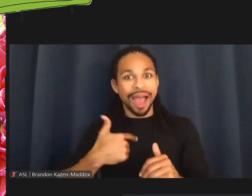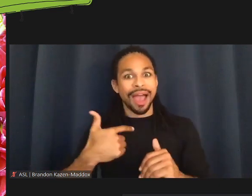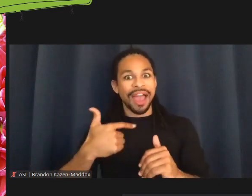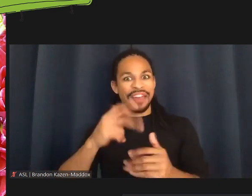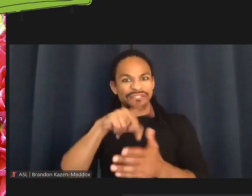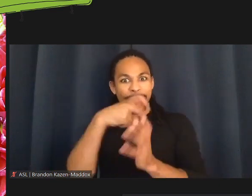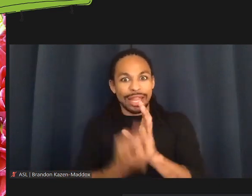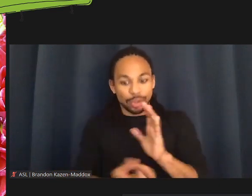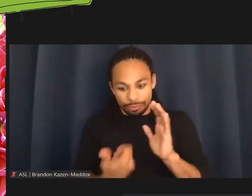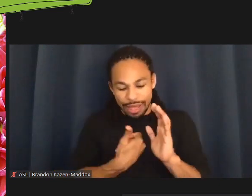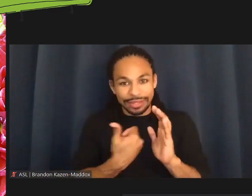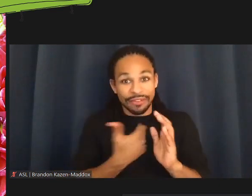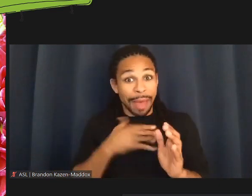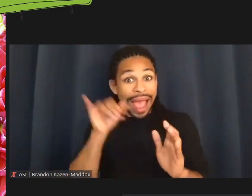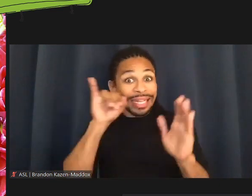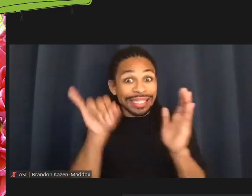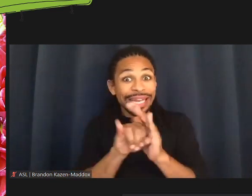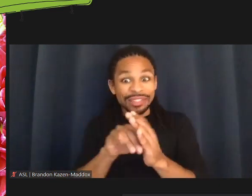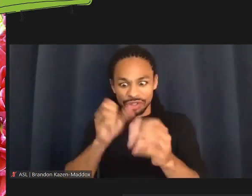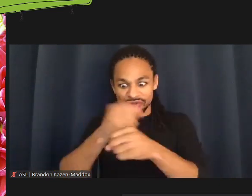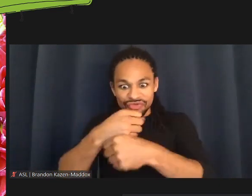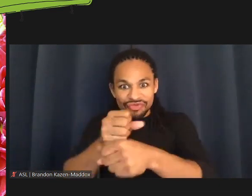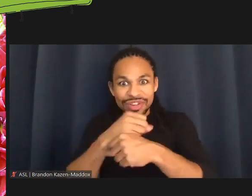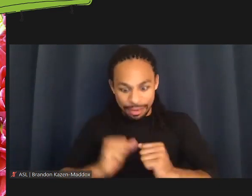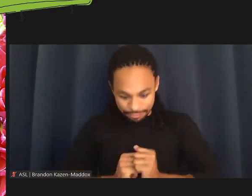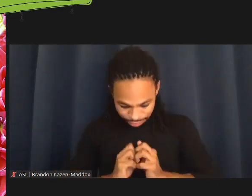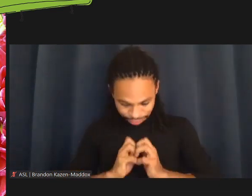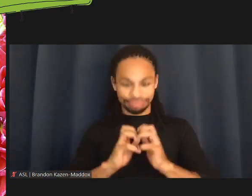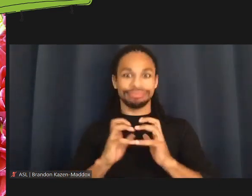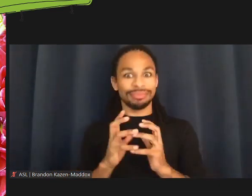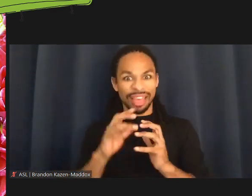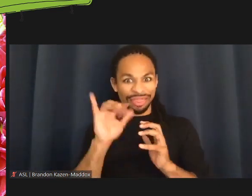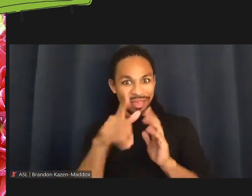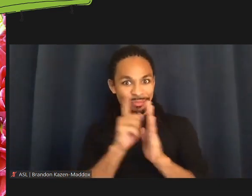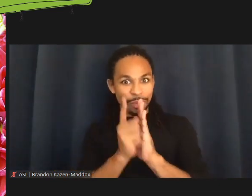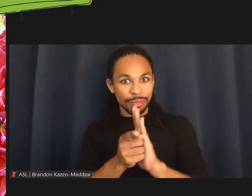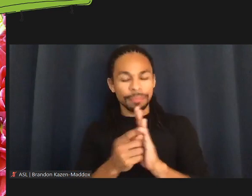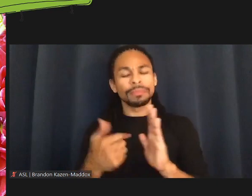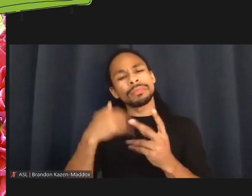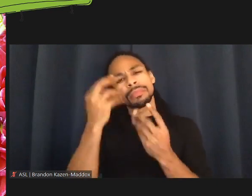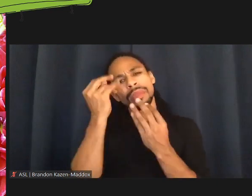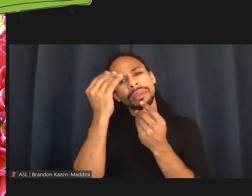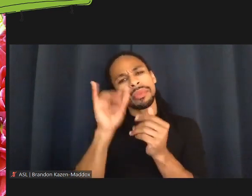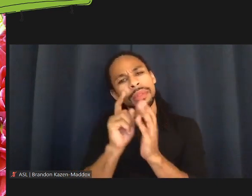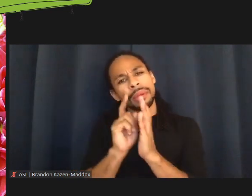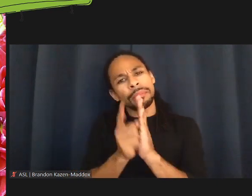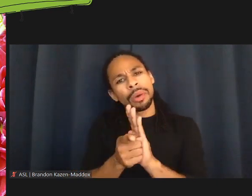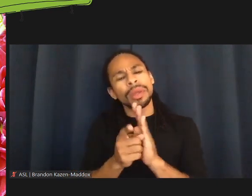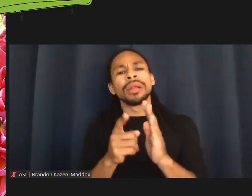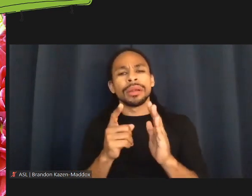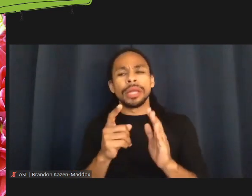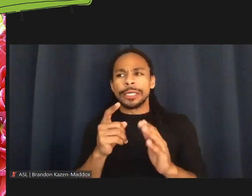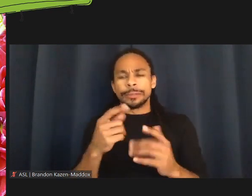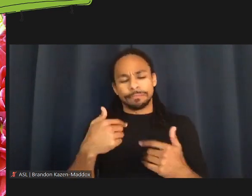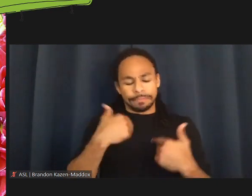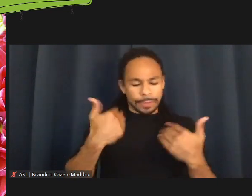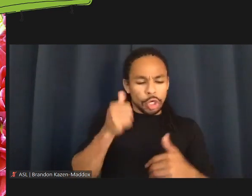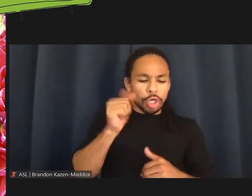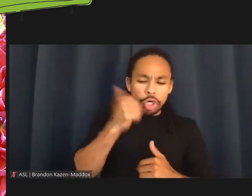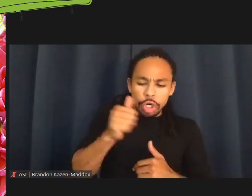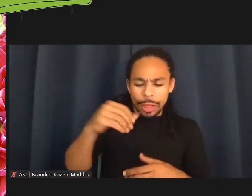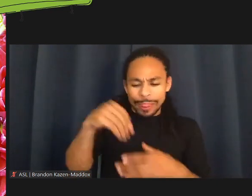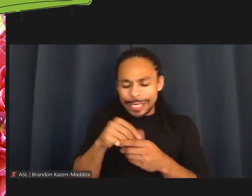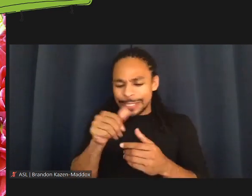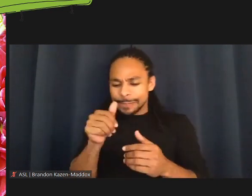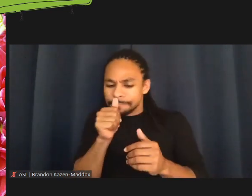words. I thought of my response to Barbara's question about being a girl in secret. I'd say